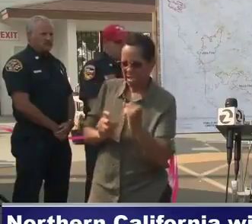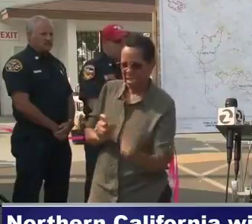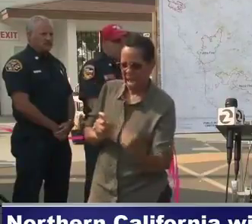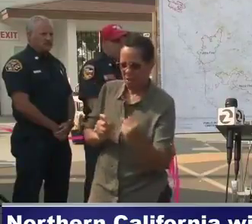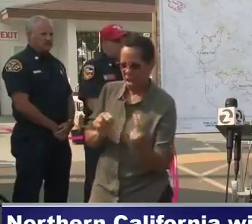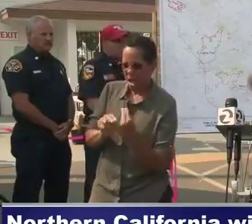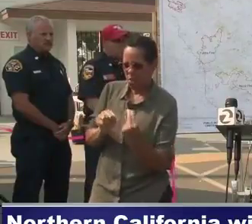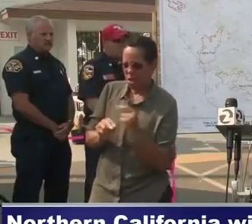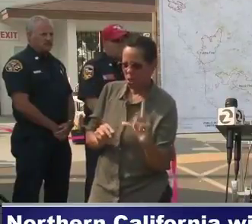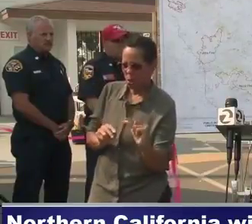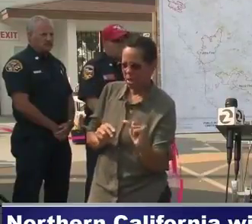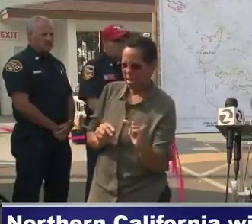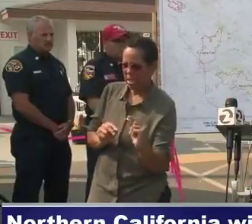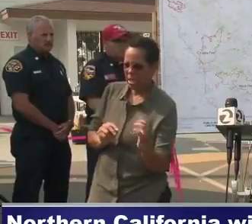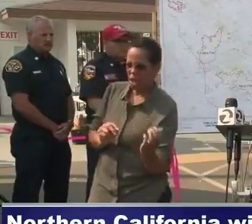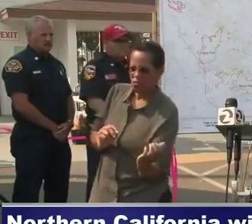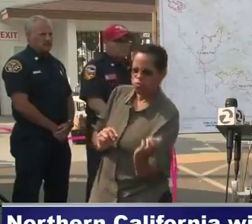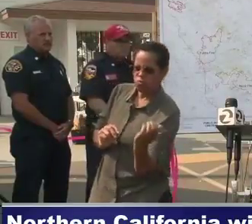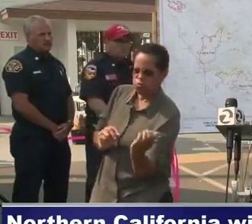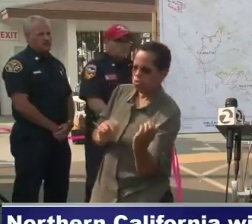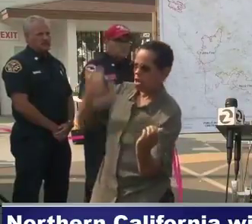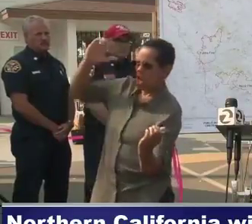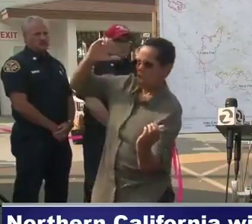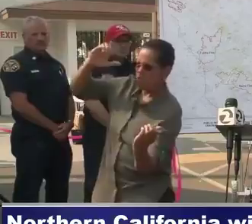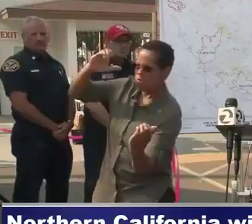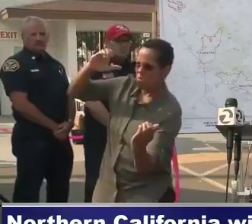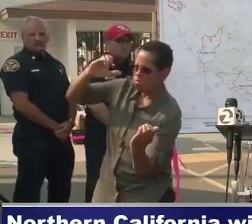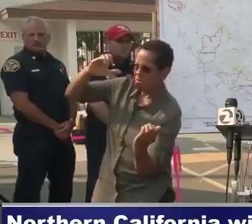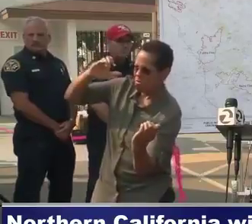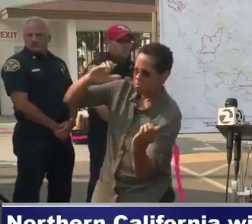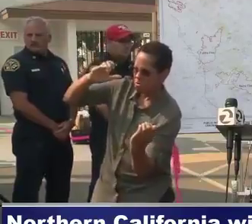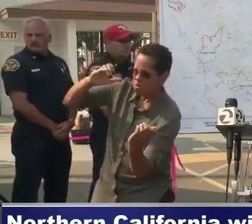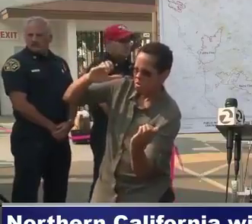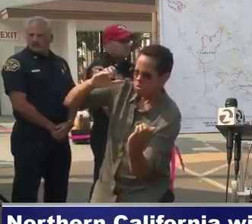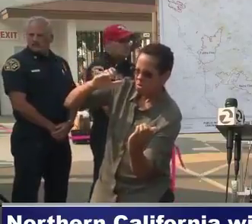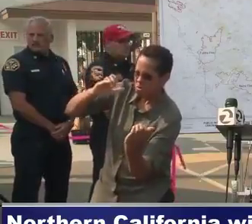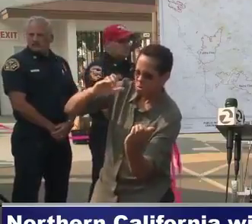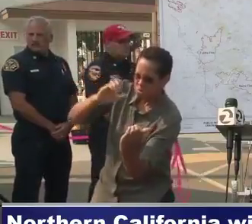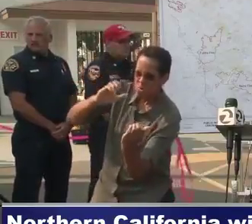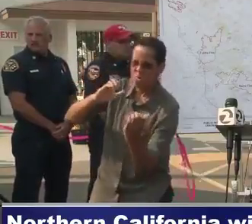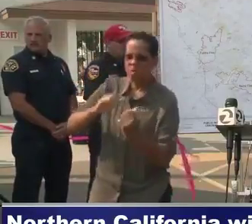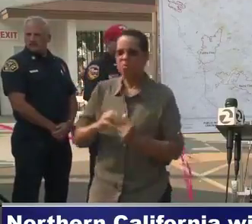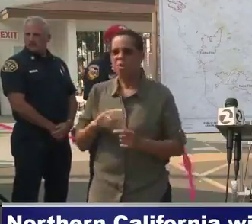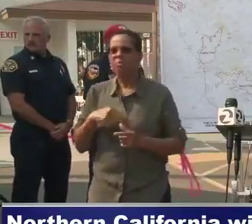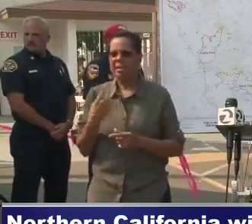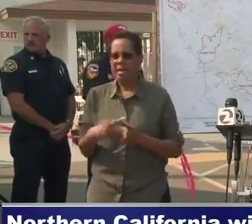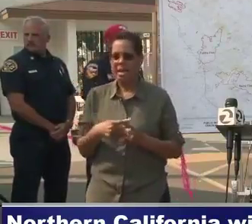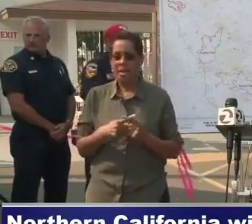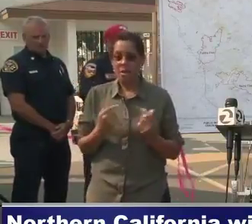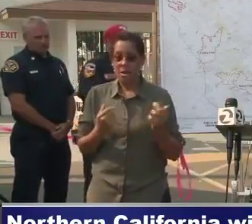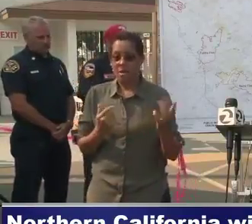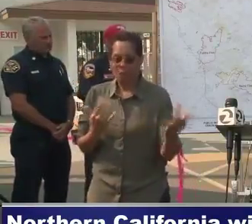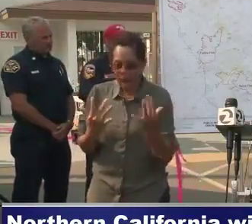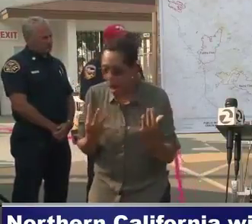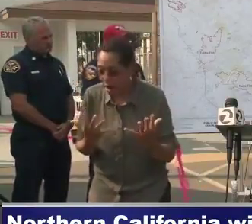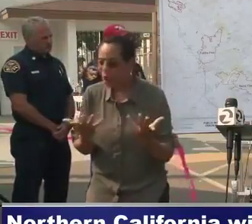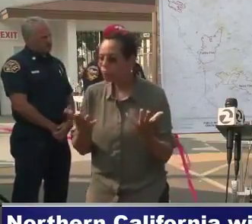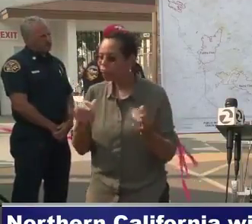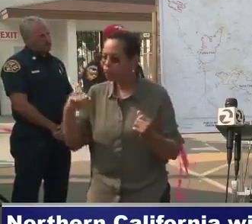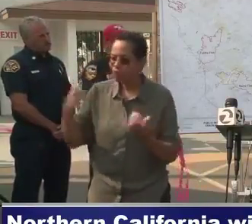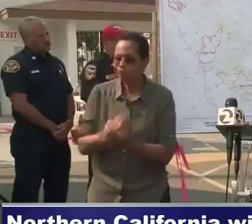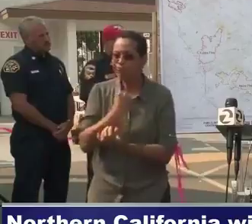its way up on that side and trying to get a dozer line across there, so that way the fire can come up to our dozer line and work it from that side.